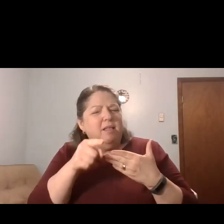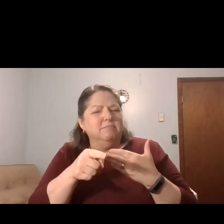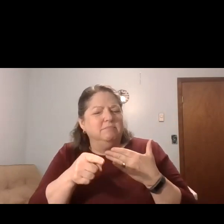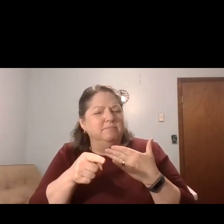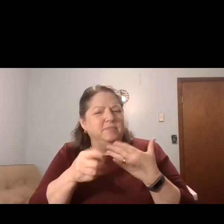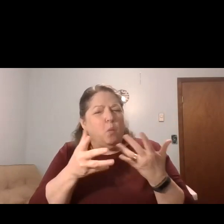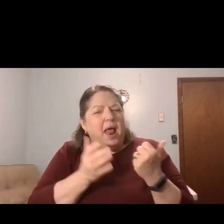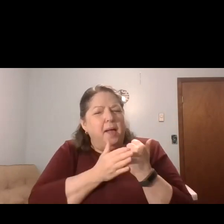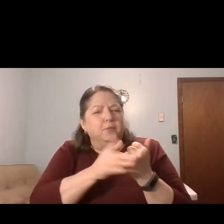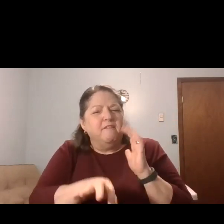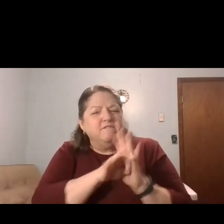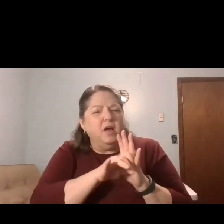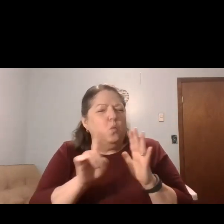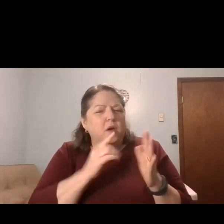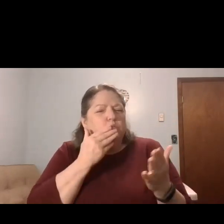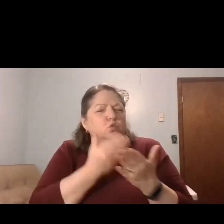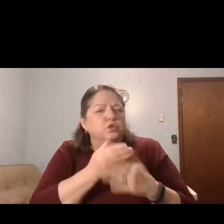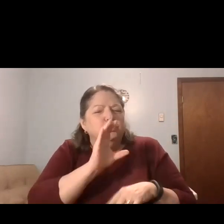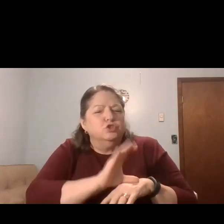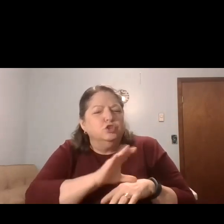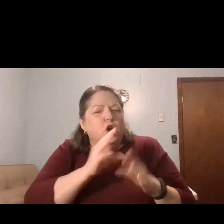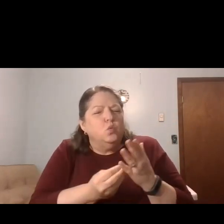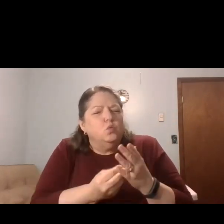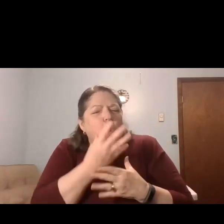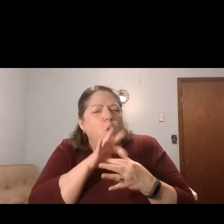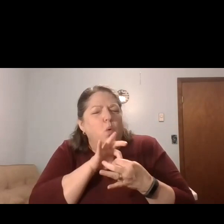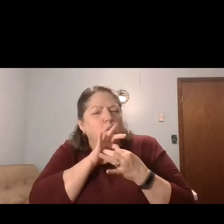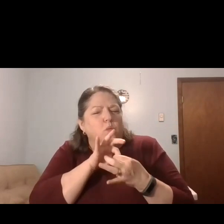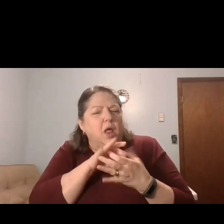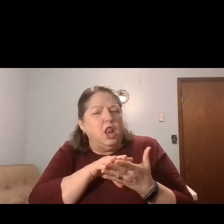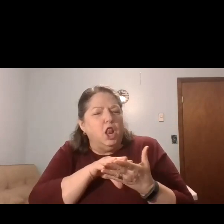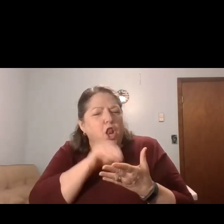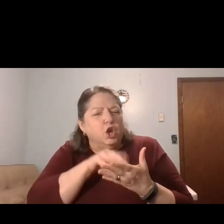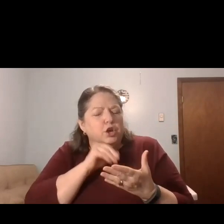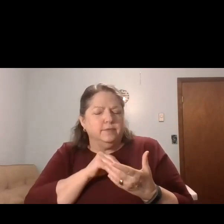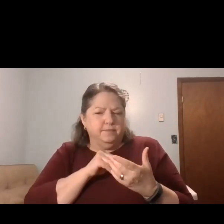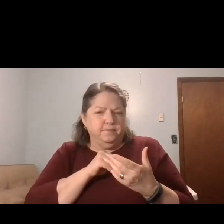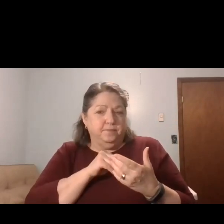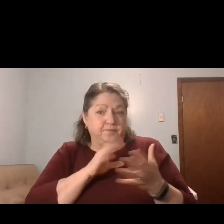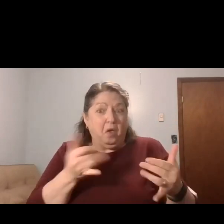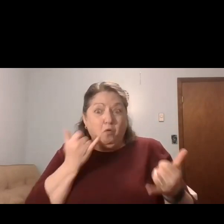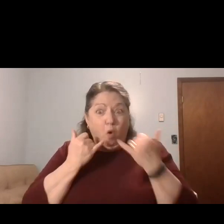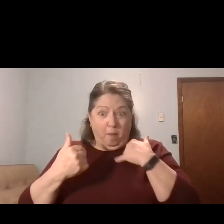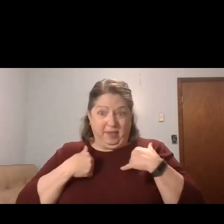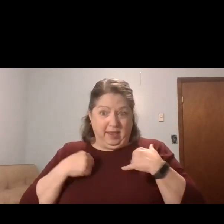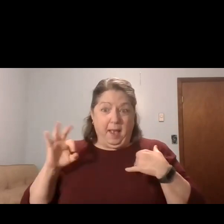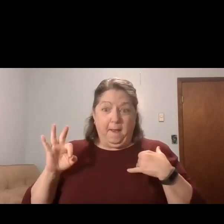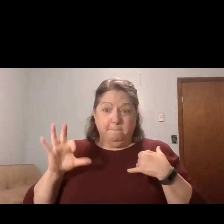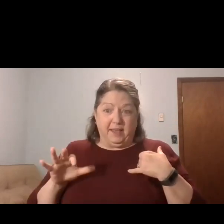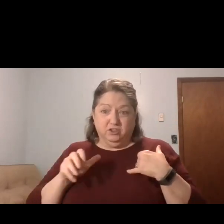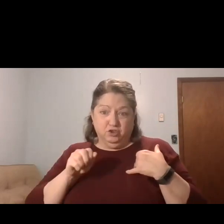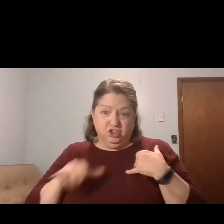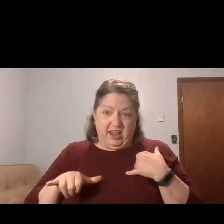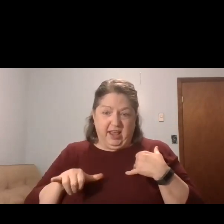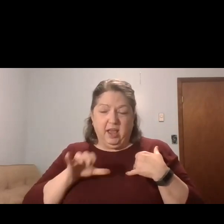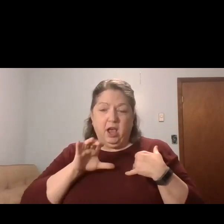to a church where you're going to grow and learn about Jesus when that time comes. So give me a call. Pastor Jay, Community Alliance